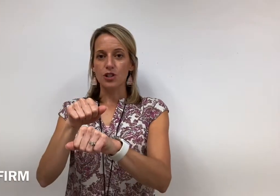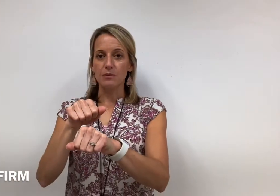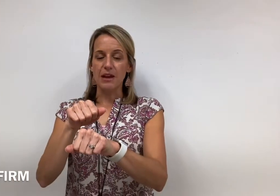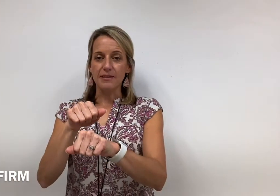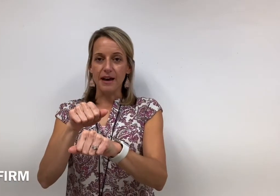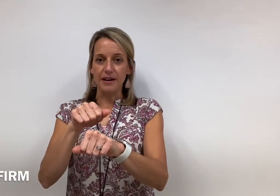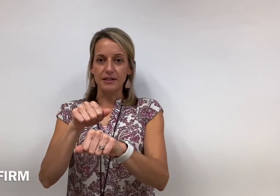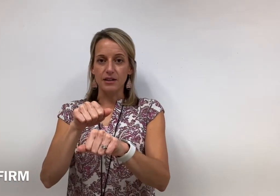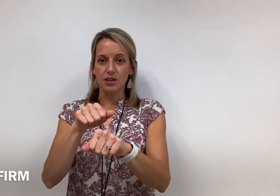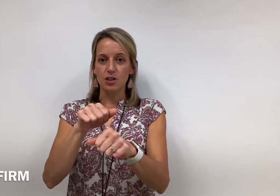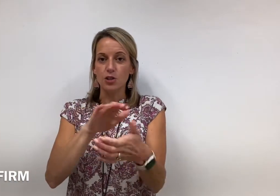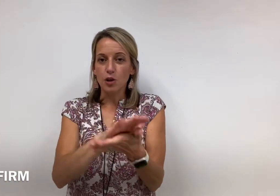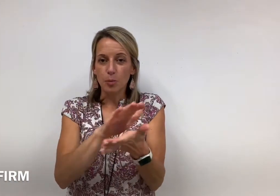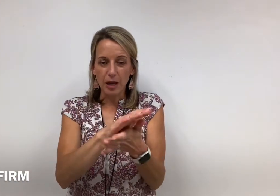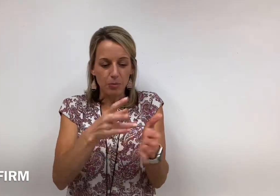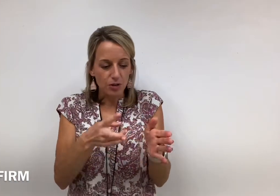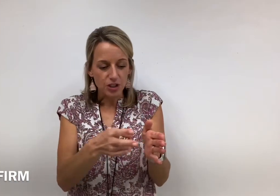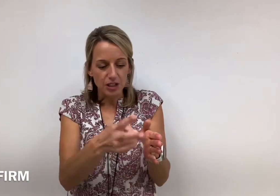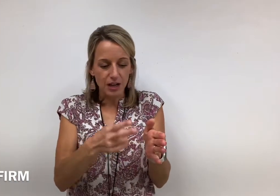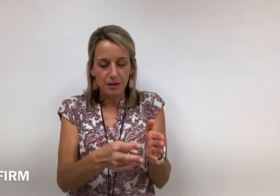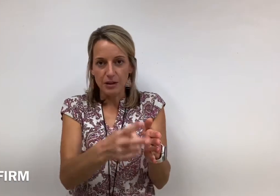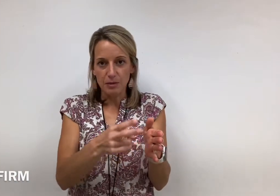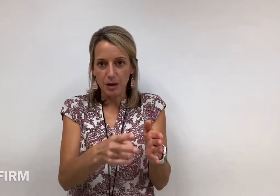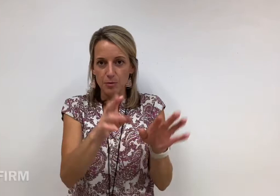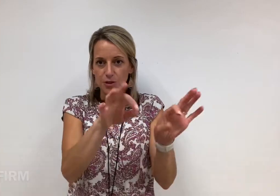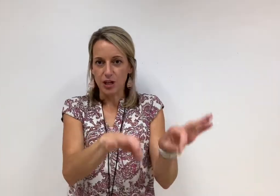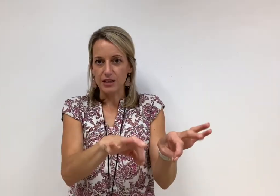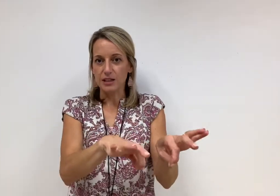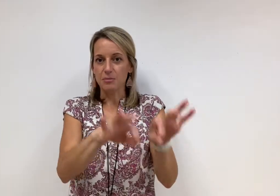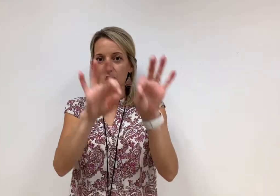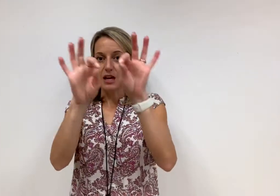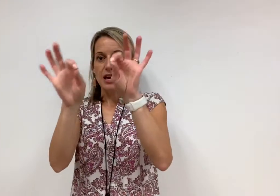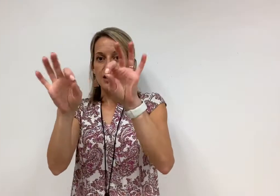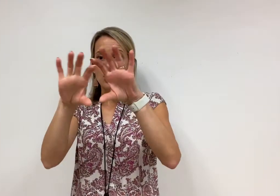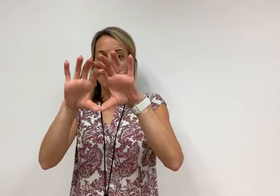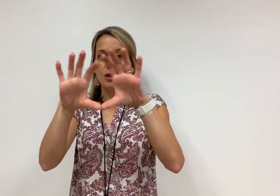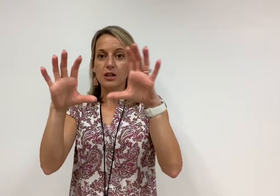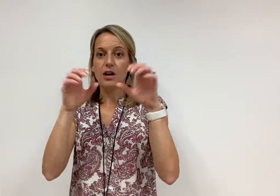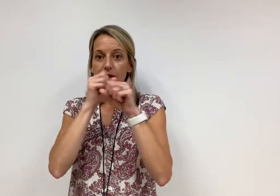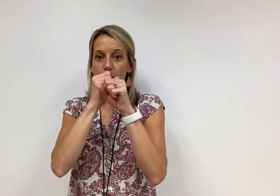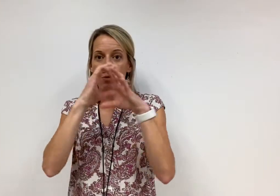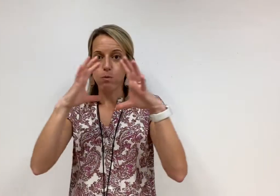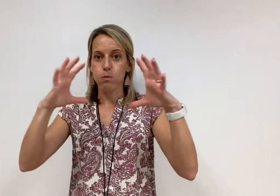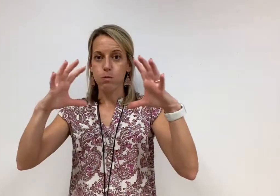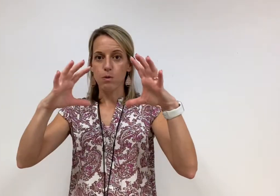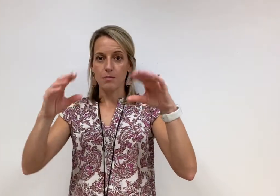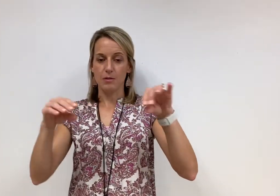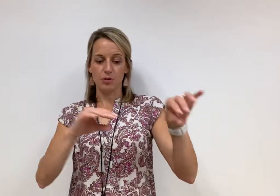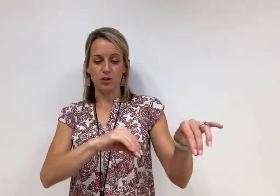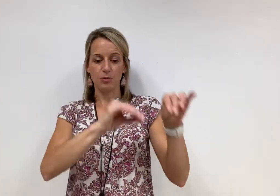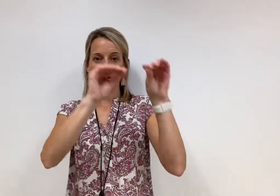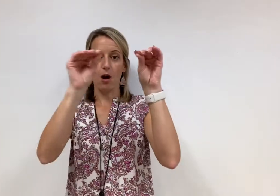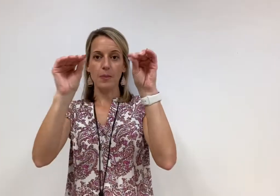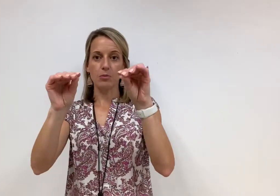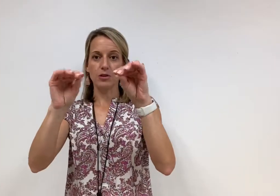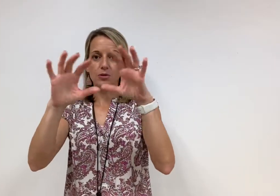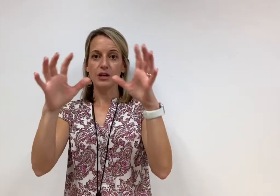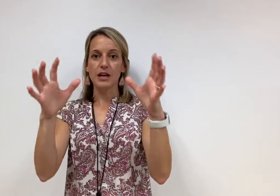made that, she took her paper and she cut it, made the paper mache and dipped it, and she put it on that, remember she put it on the balloon, and